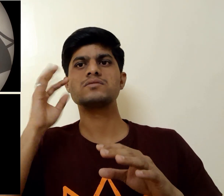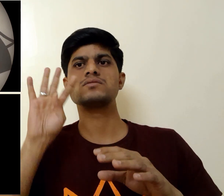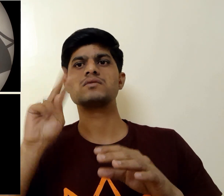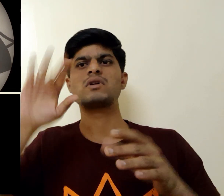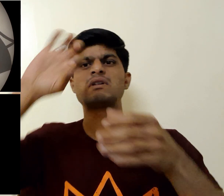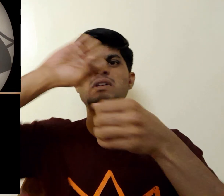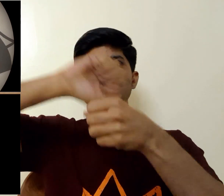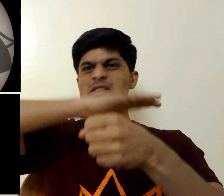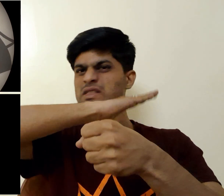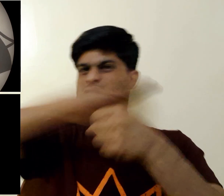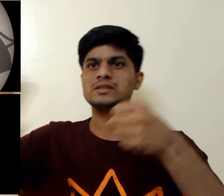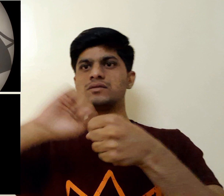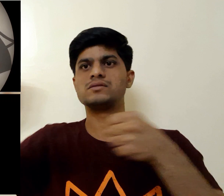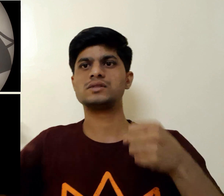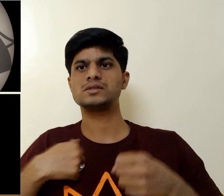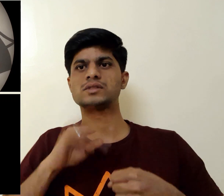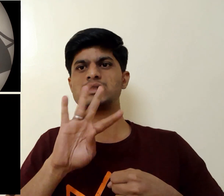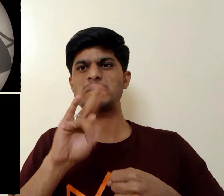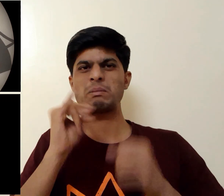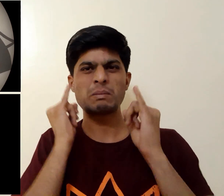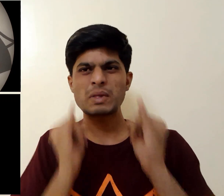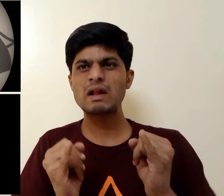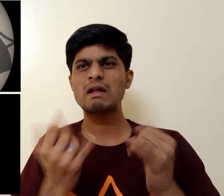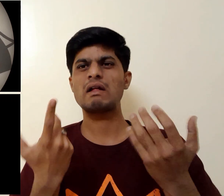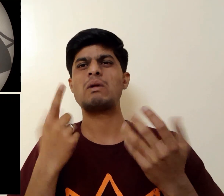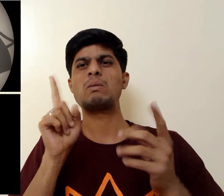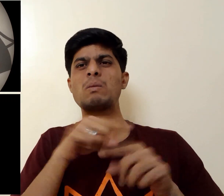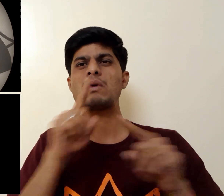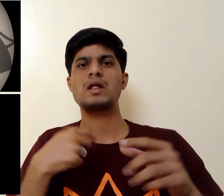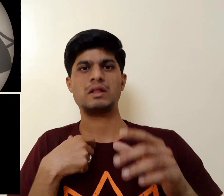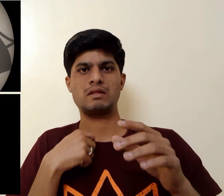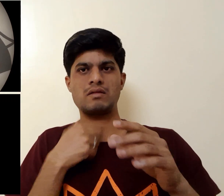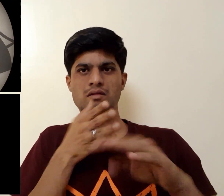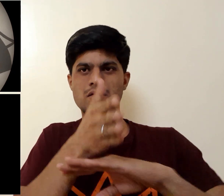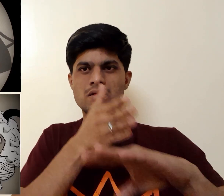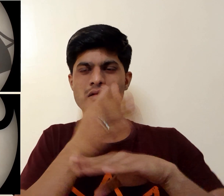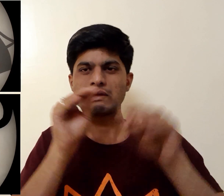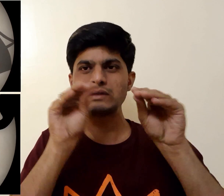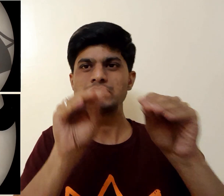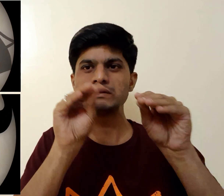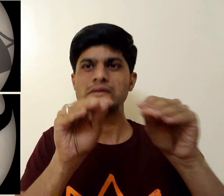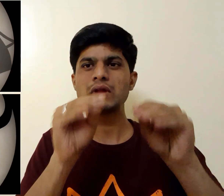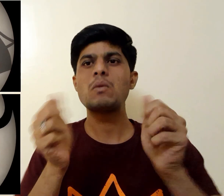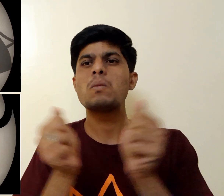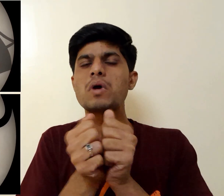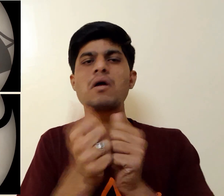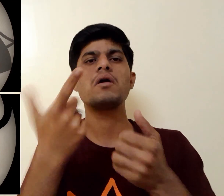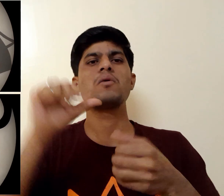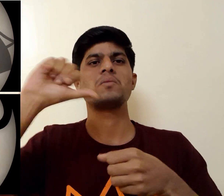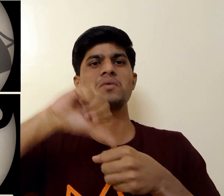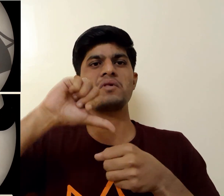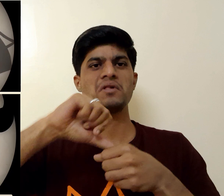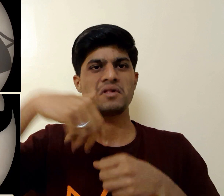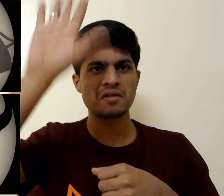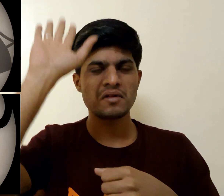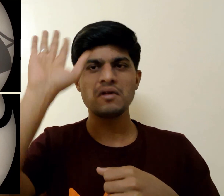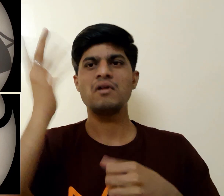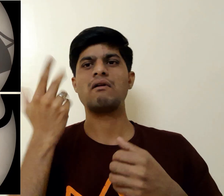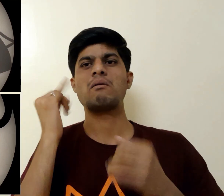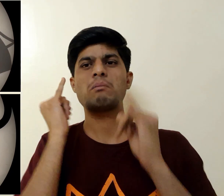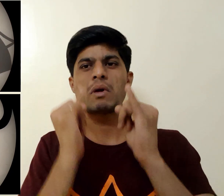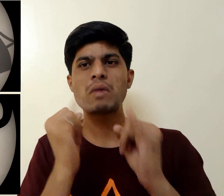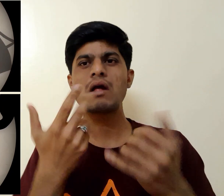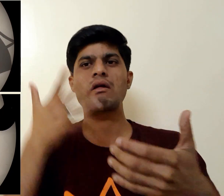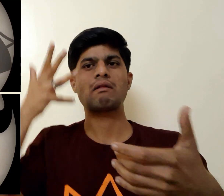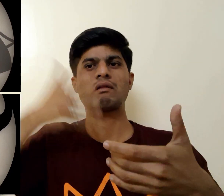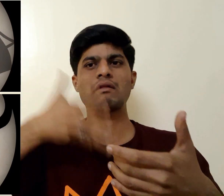when use is repeated, that substance can hijack that part of the brain. This hijacker changes the brain and weakens